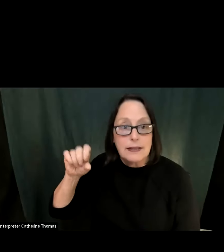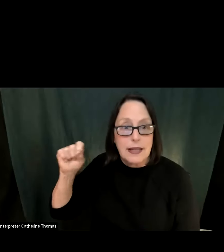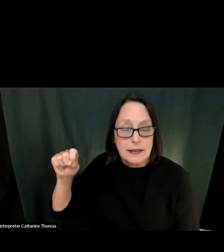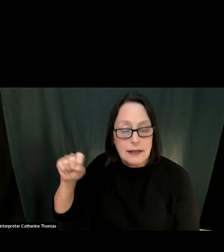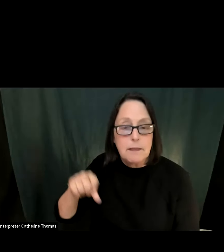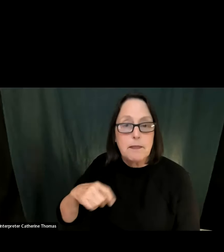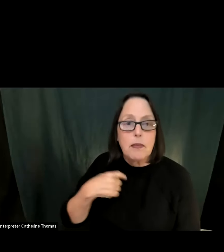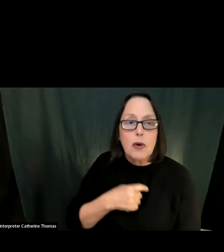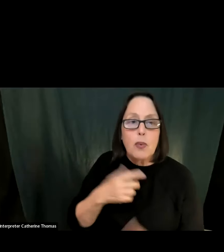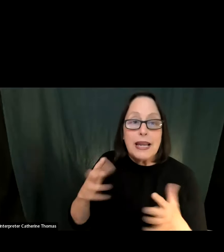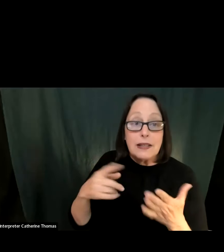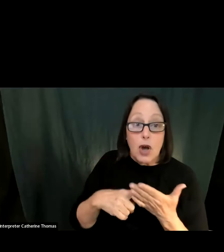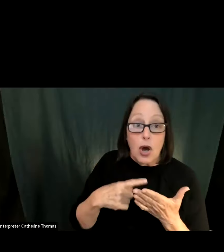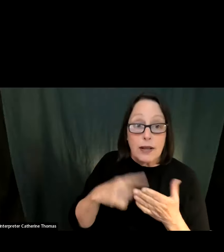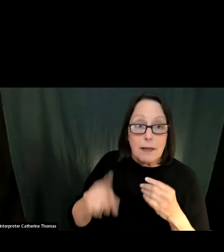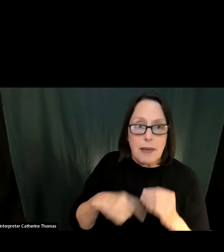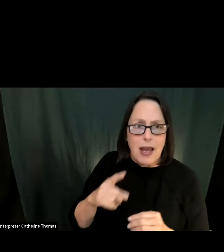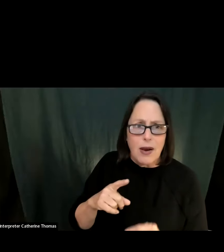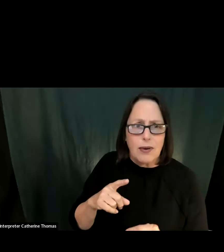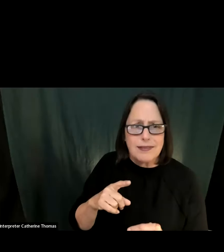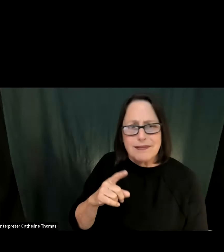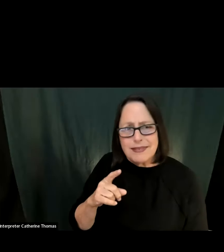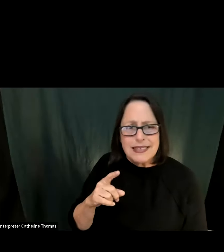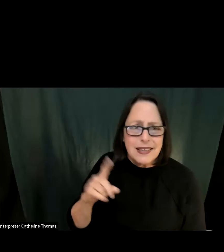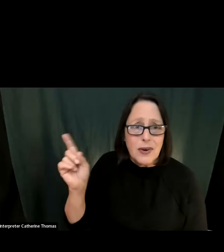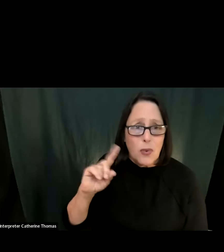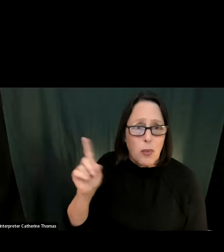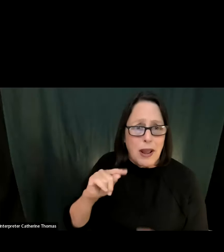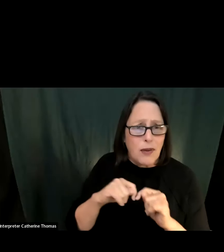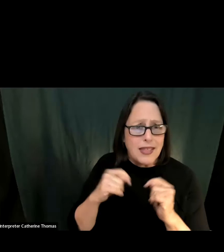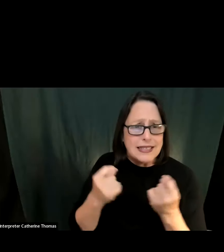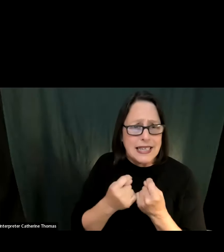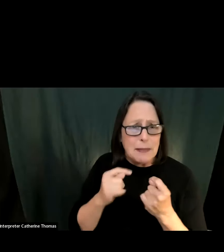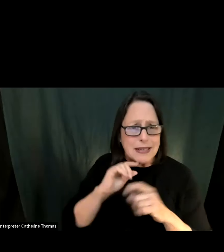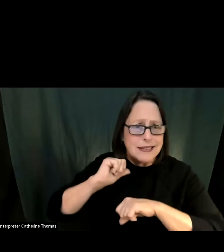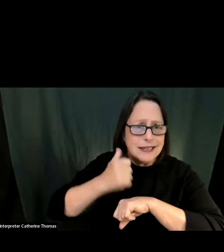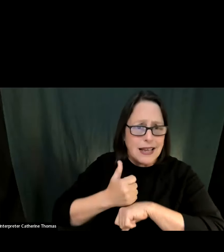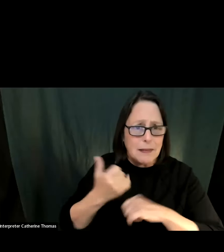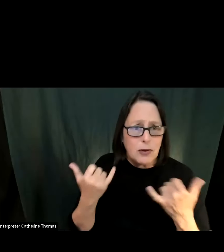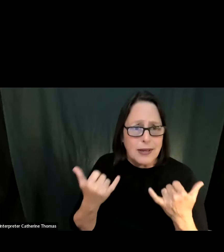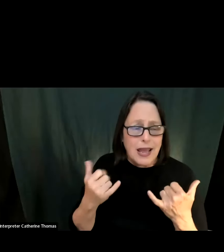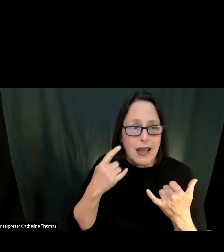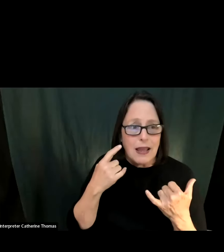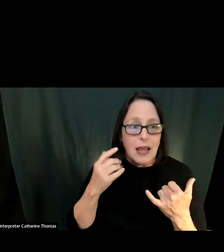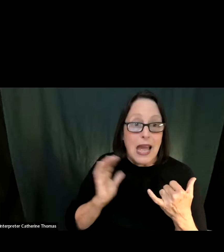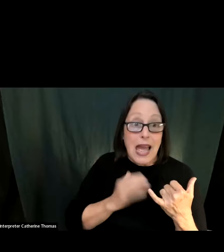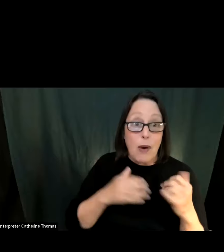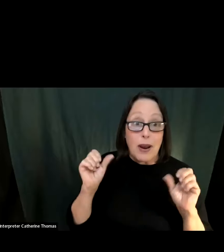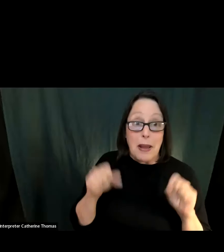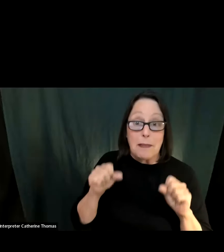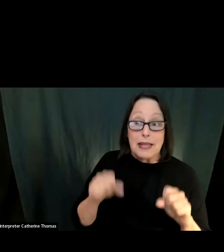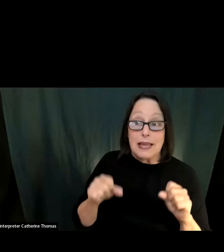bit about the realities of where these teams stand today and their ability to, in our ability to do